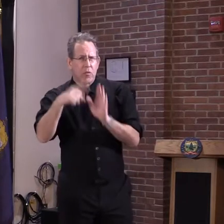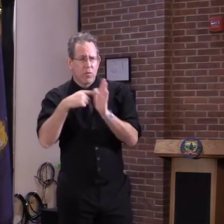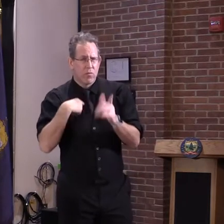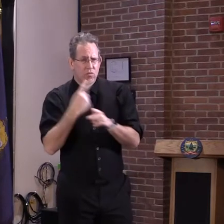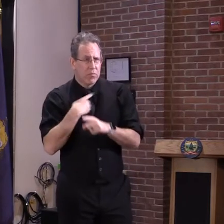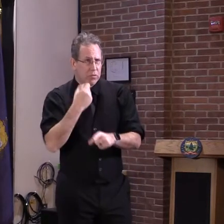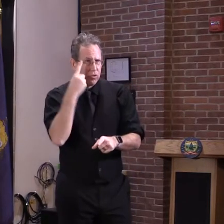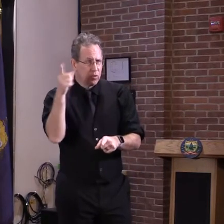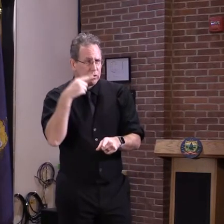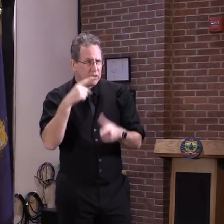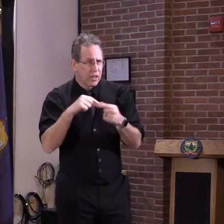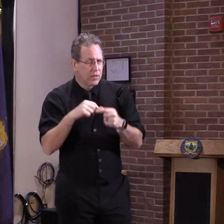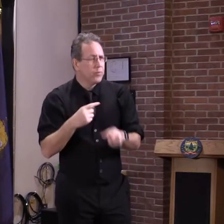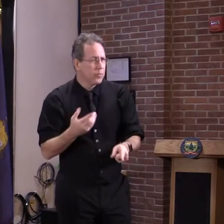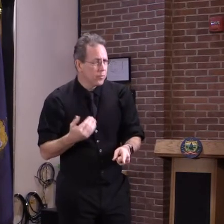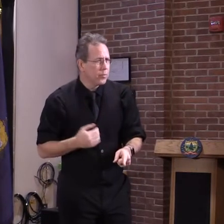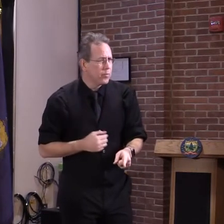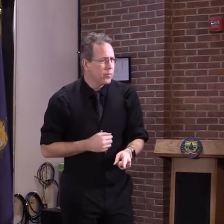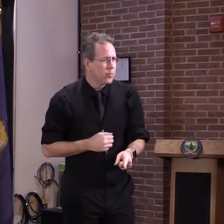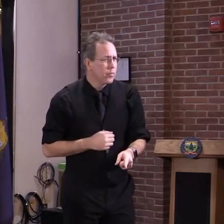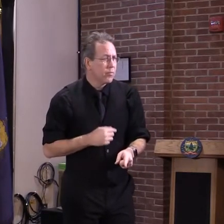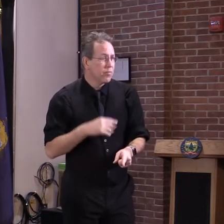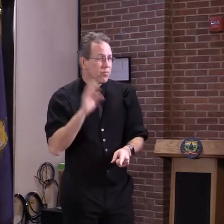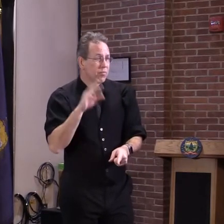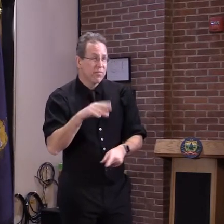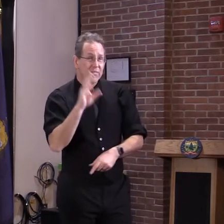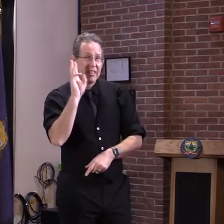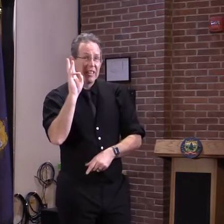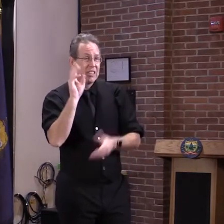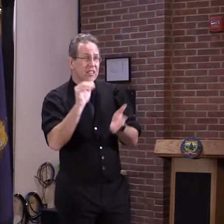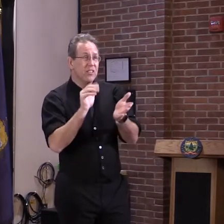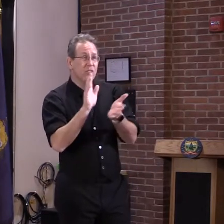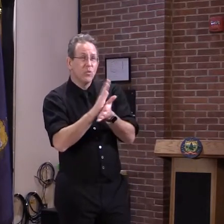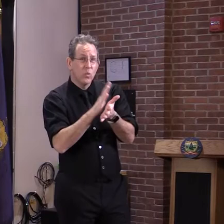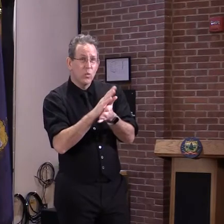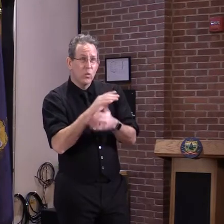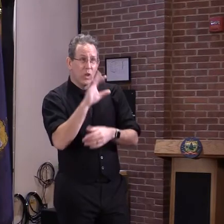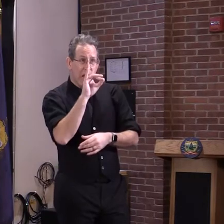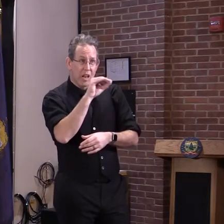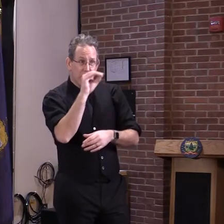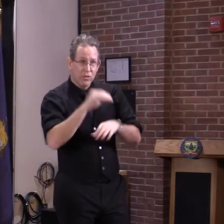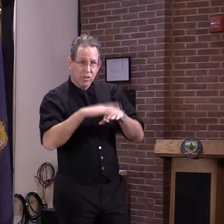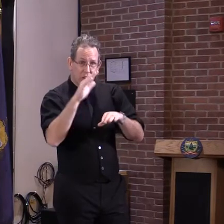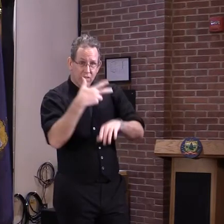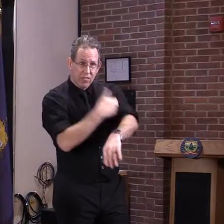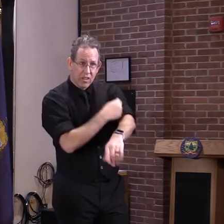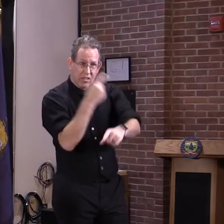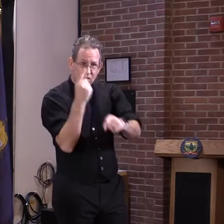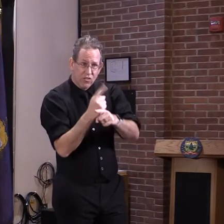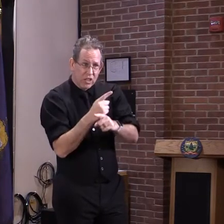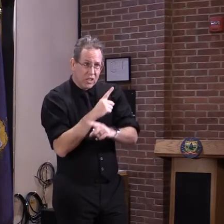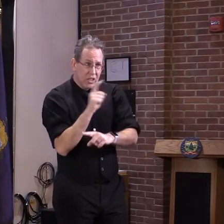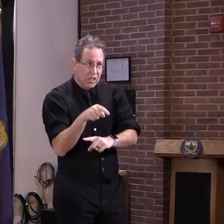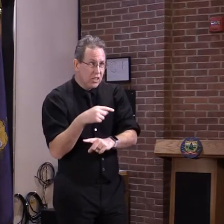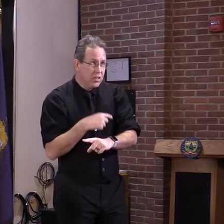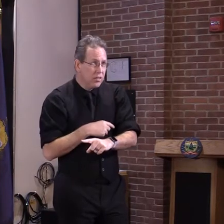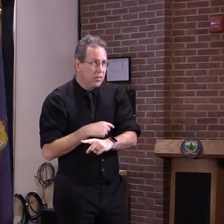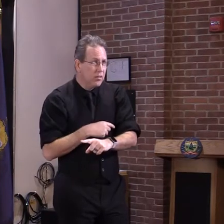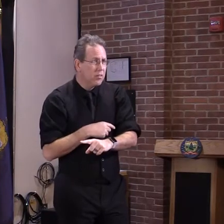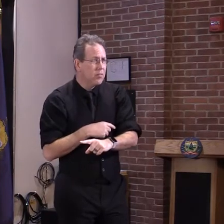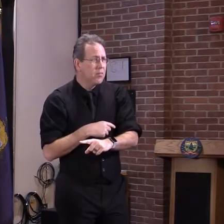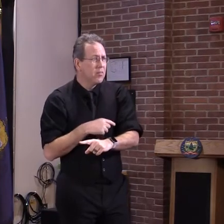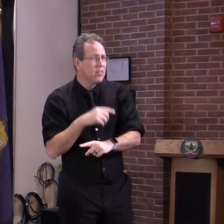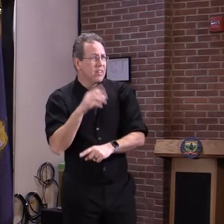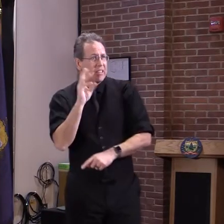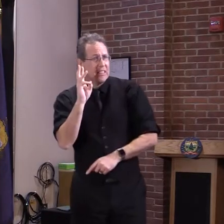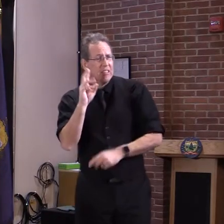the 80% vaccination rate so far. Are you at all disappointed that more schools haven't met that